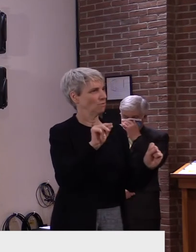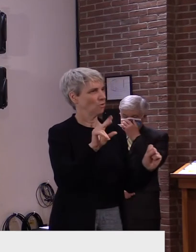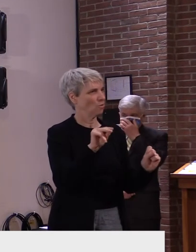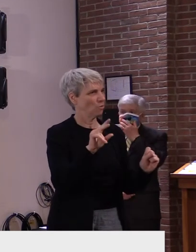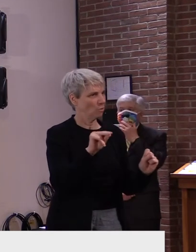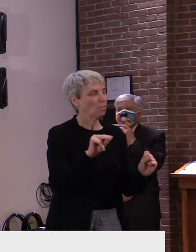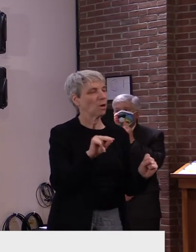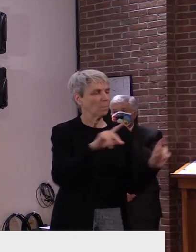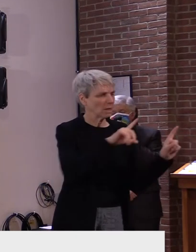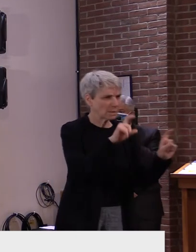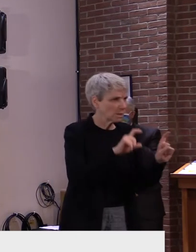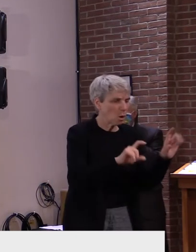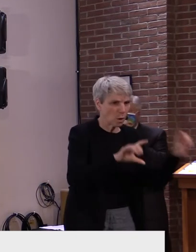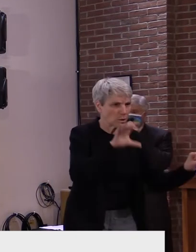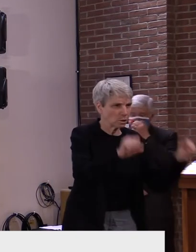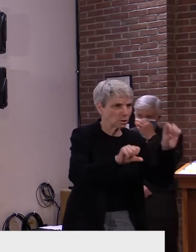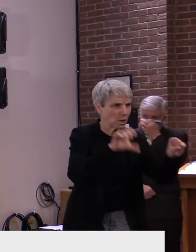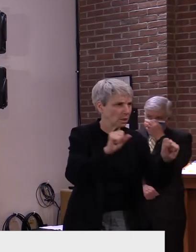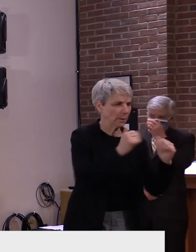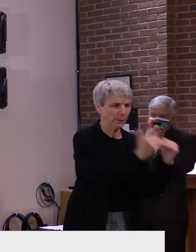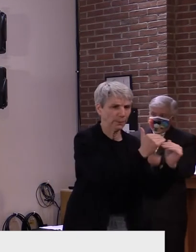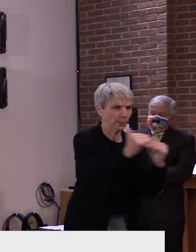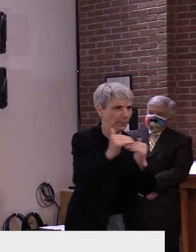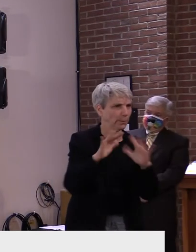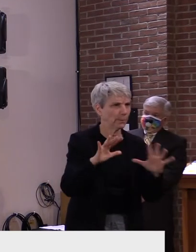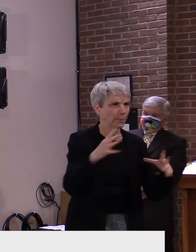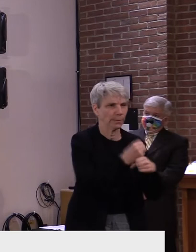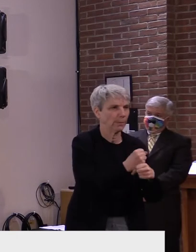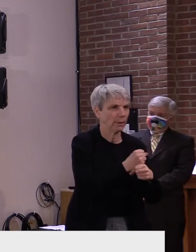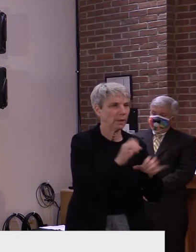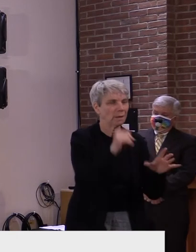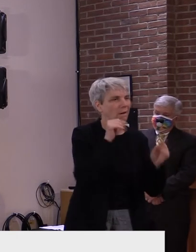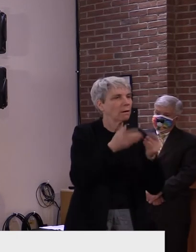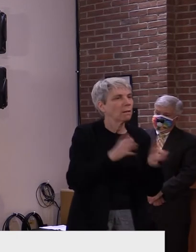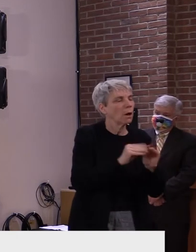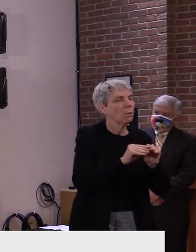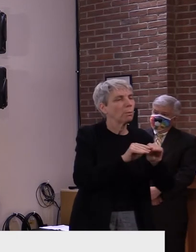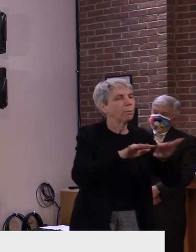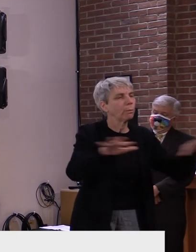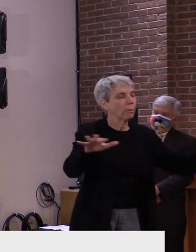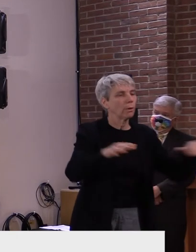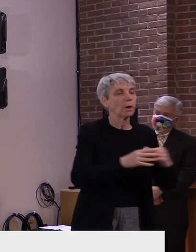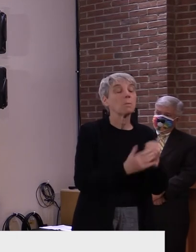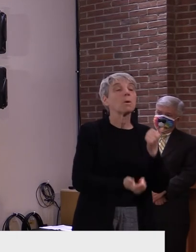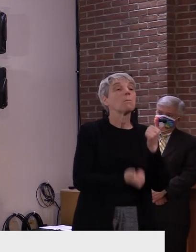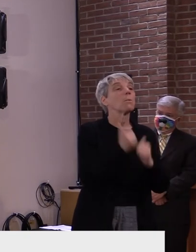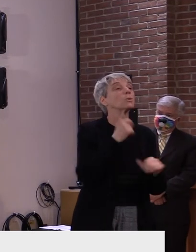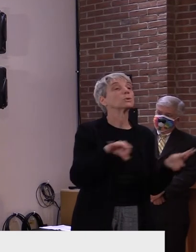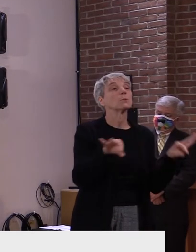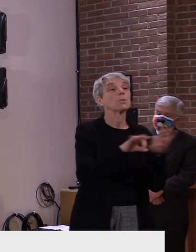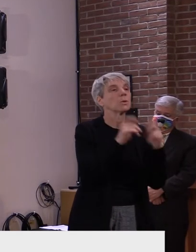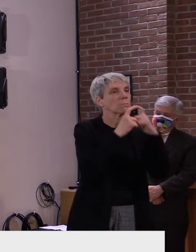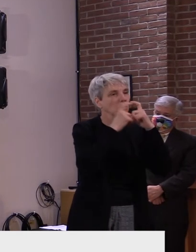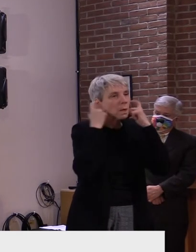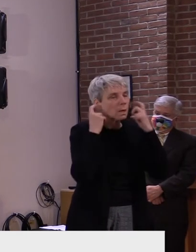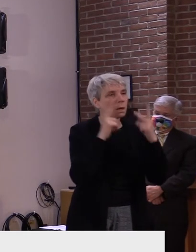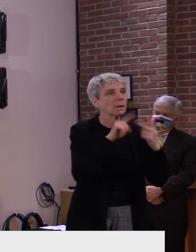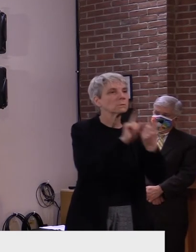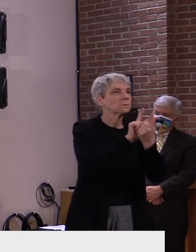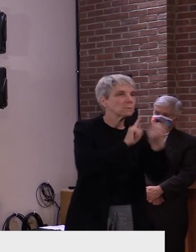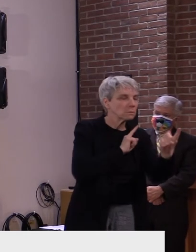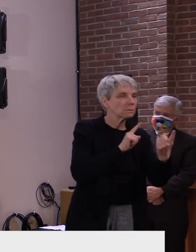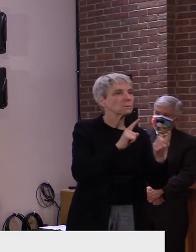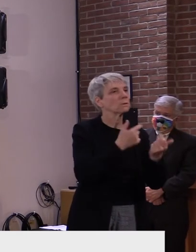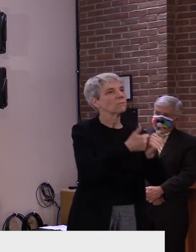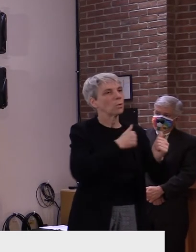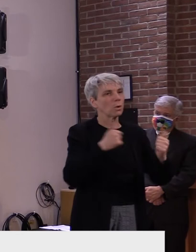virus and take care of it quickly prevention is really the key to our success and again i'm